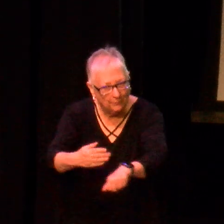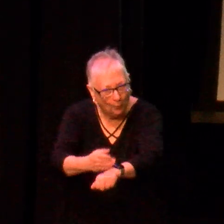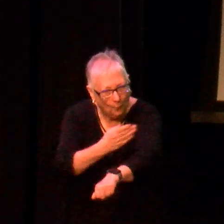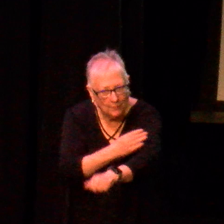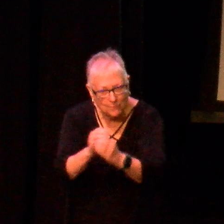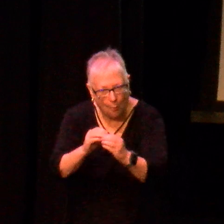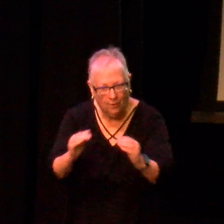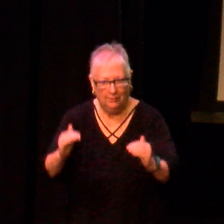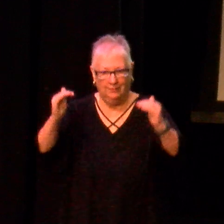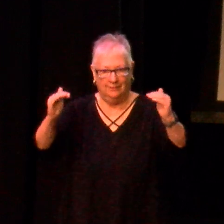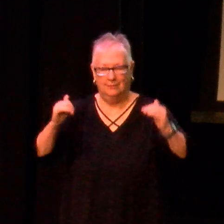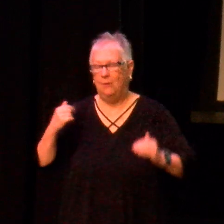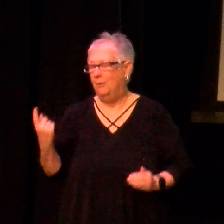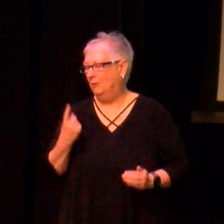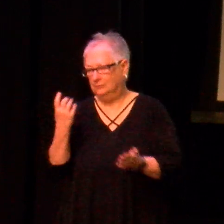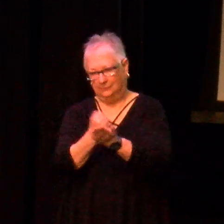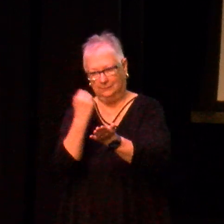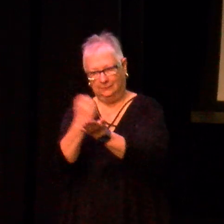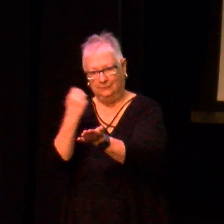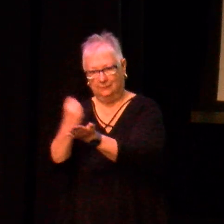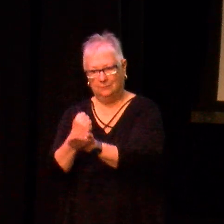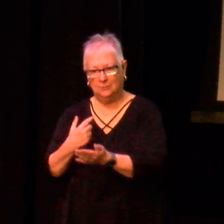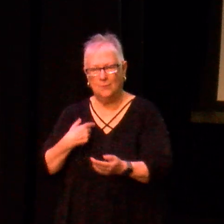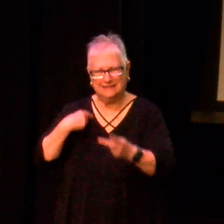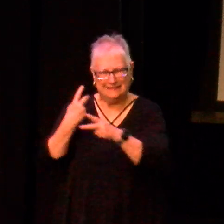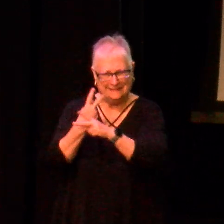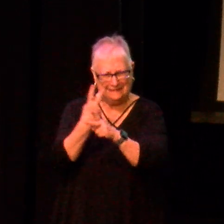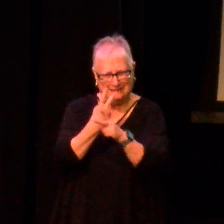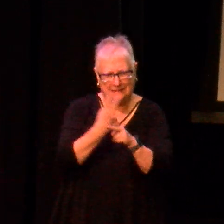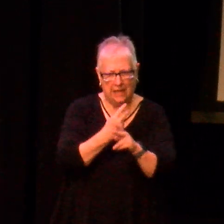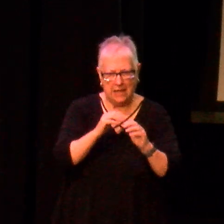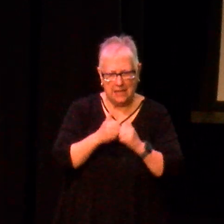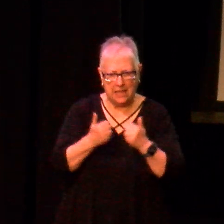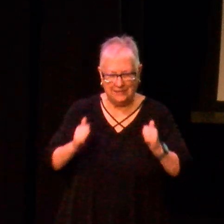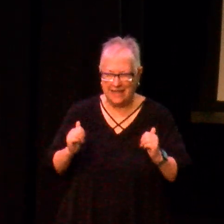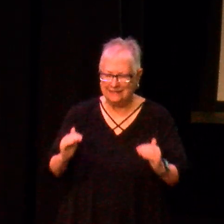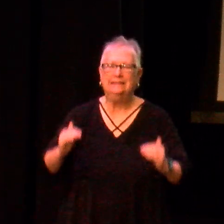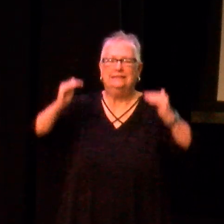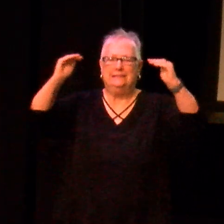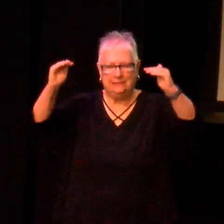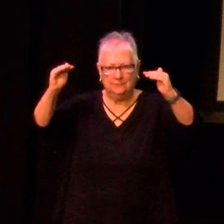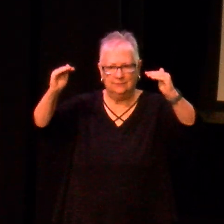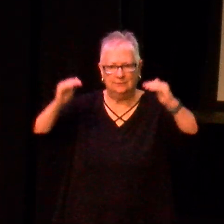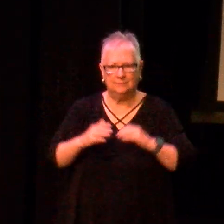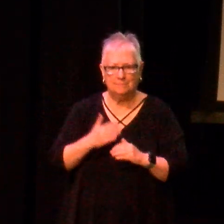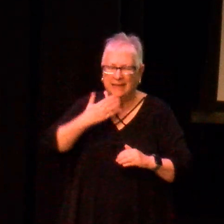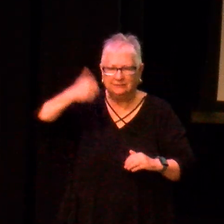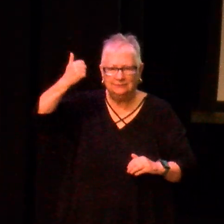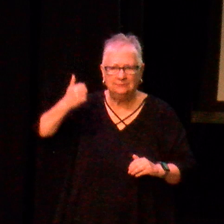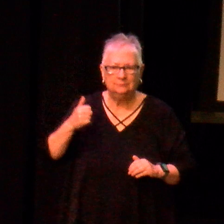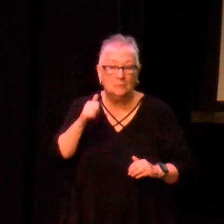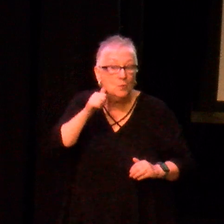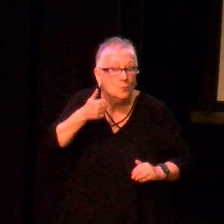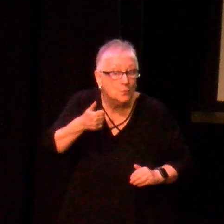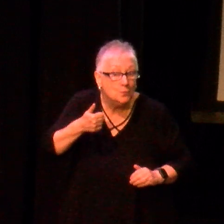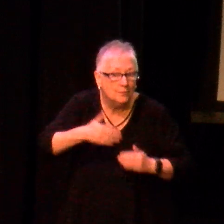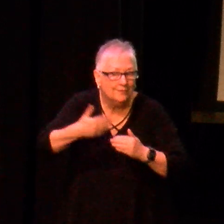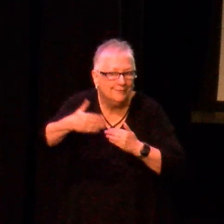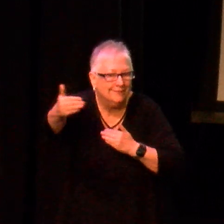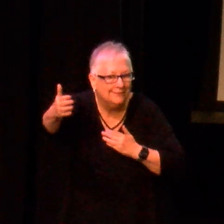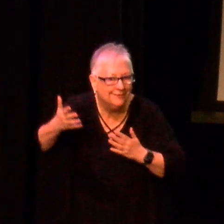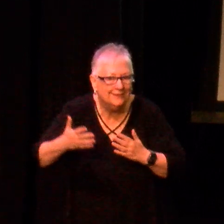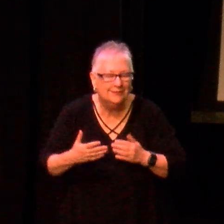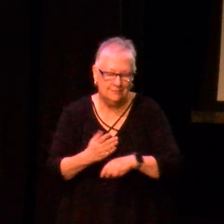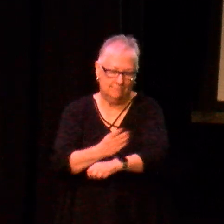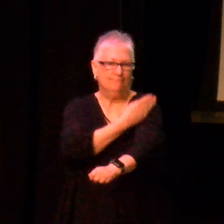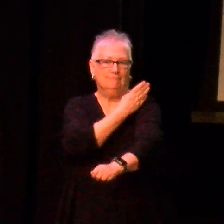always there for us to figure out how we take it to the next step, how we can be even better tomorrow than we are today. I'm